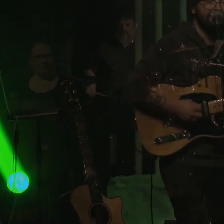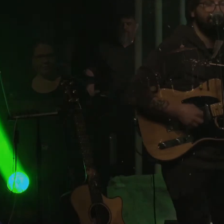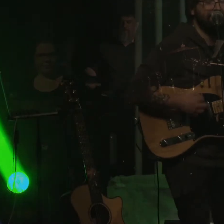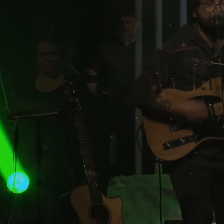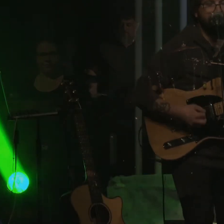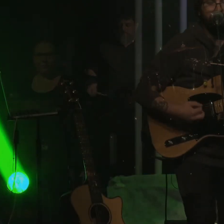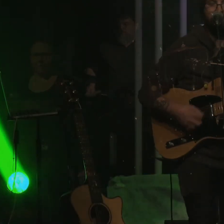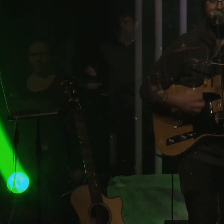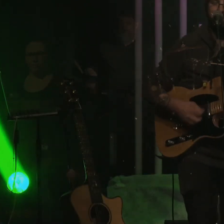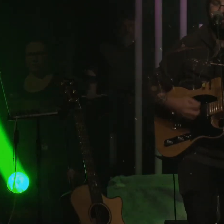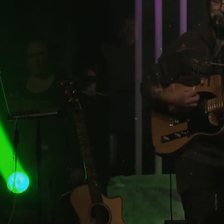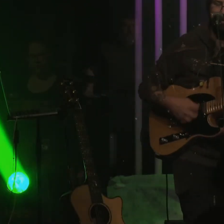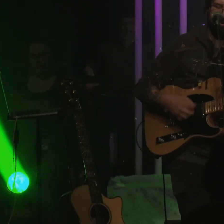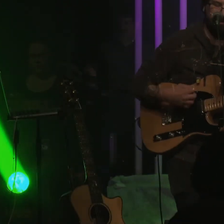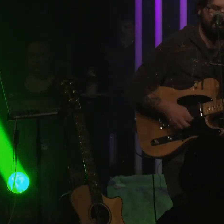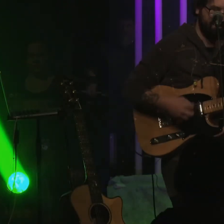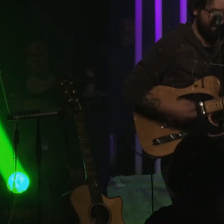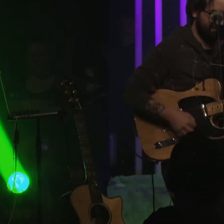This, I've seen you move.